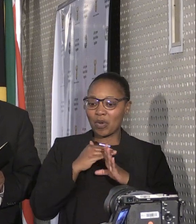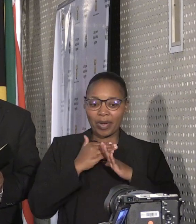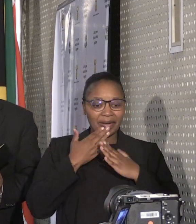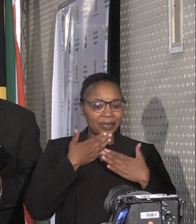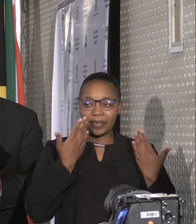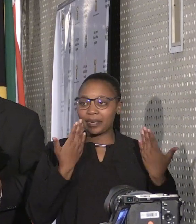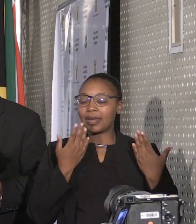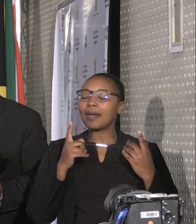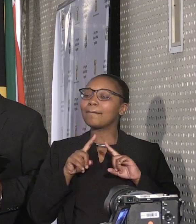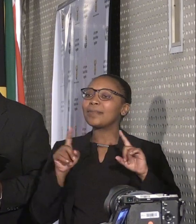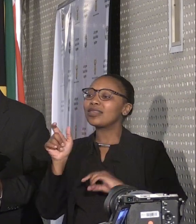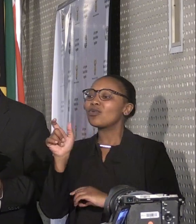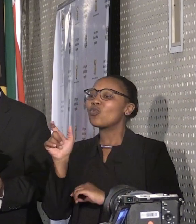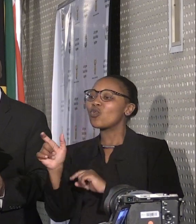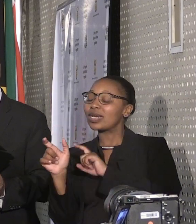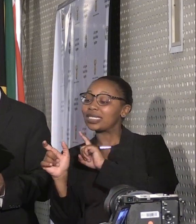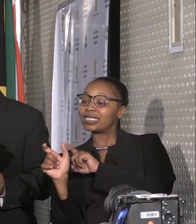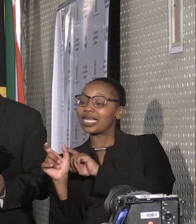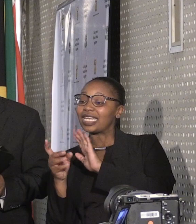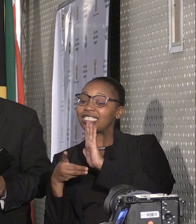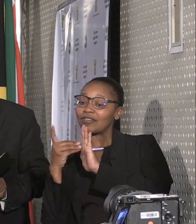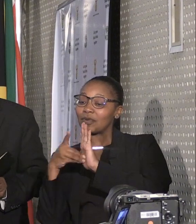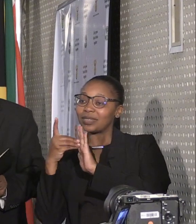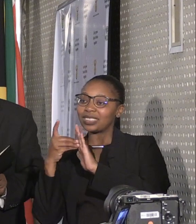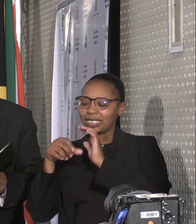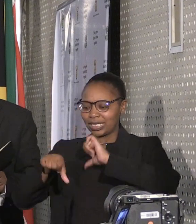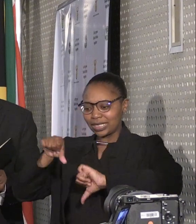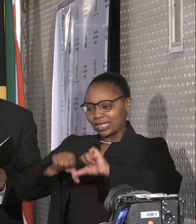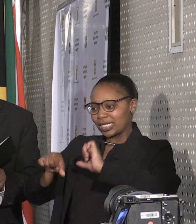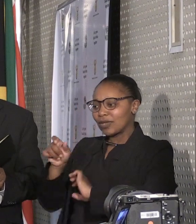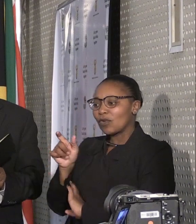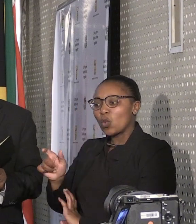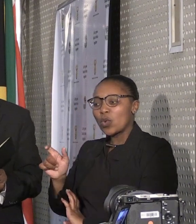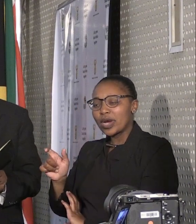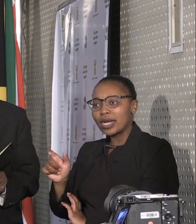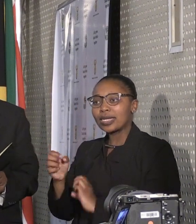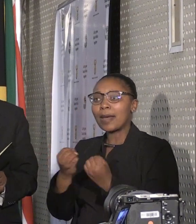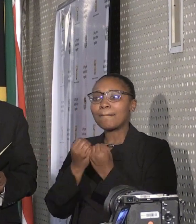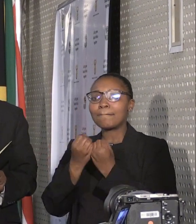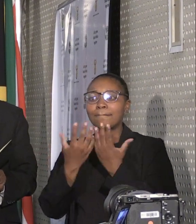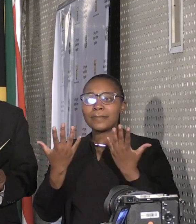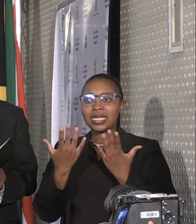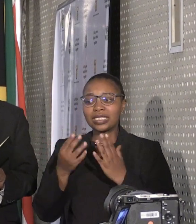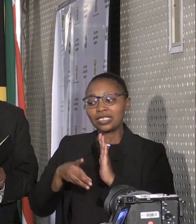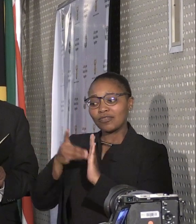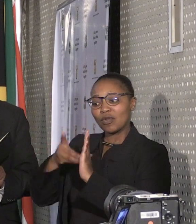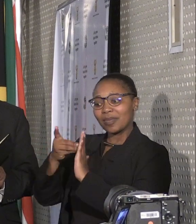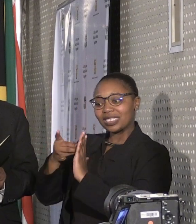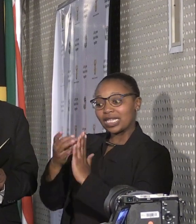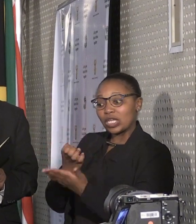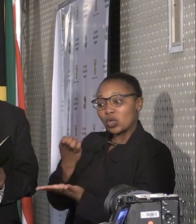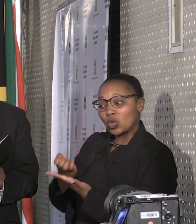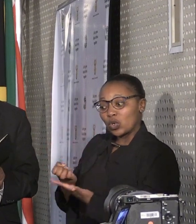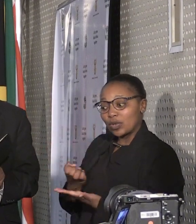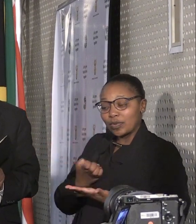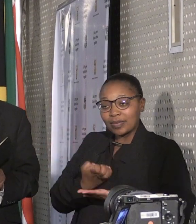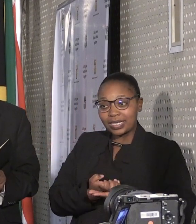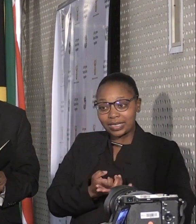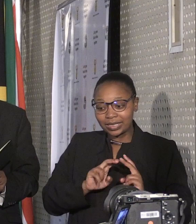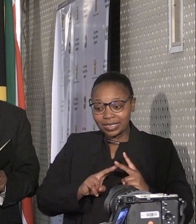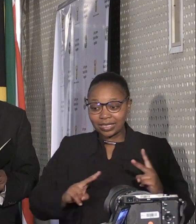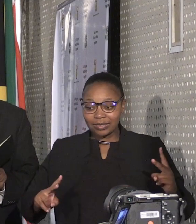developmental is a scientific word. Developmental economists have actually factored it in because it calls for